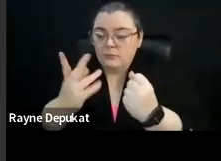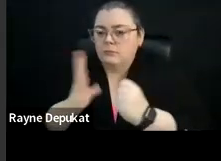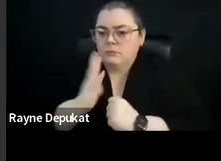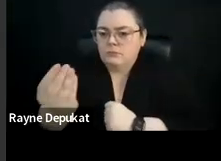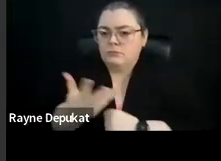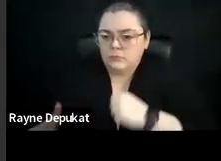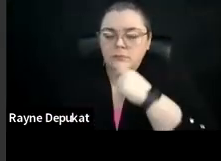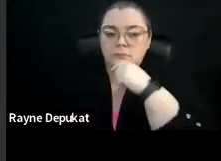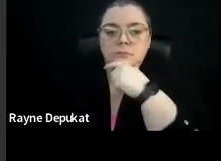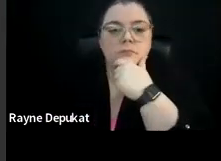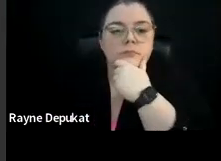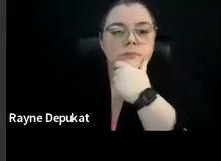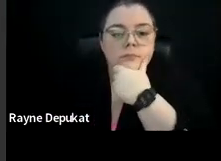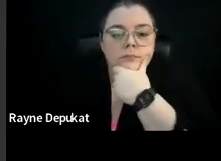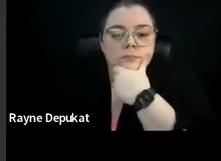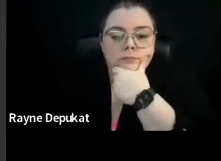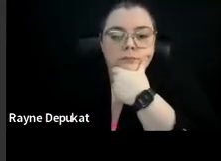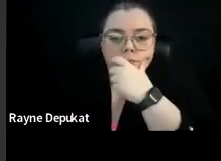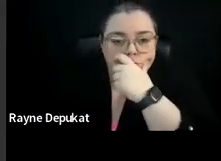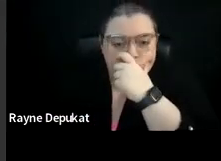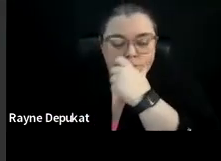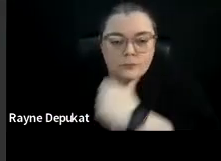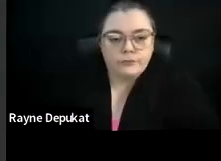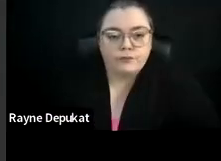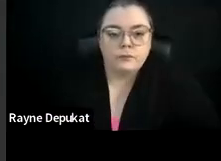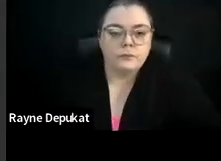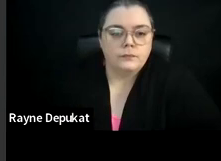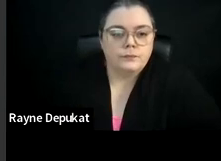If anybody would like me to sign a certain portion of it, please just let me know and I will sign this.